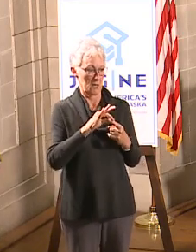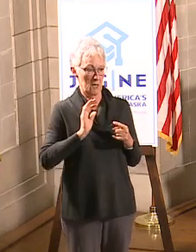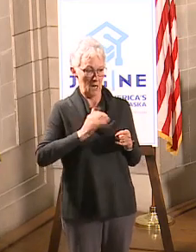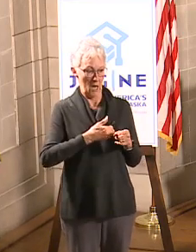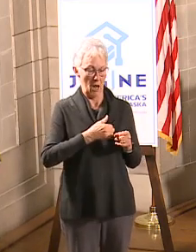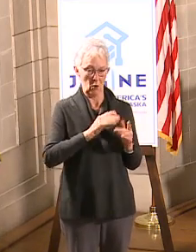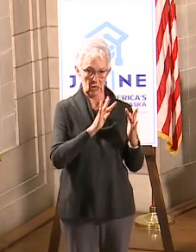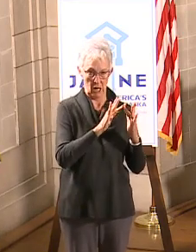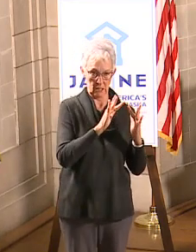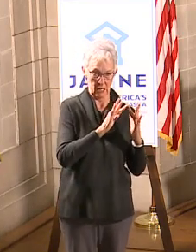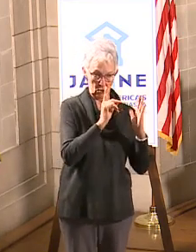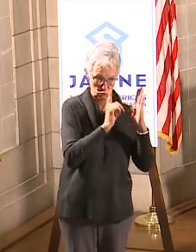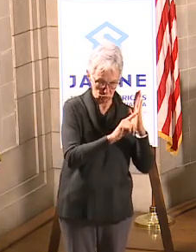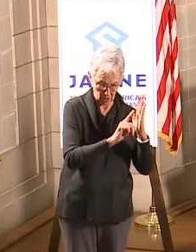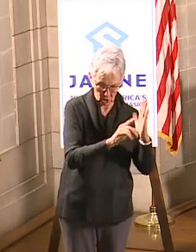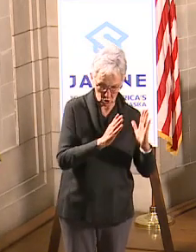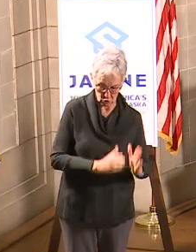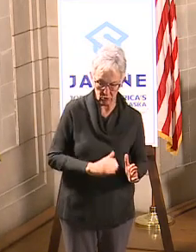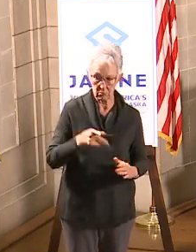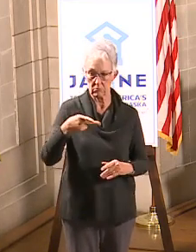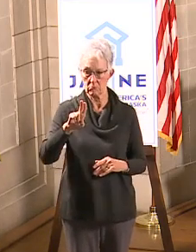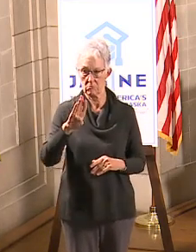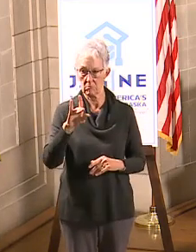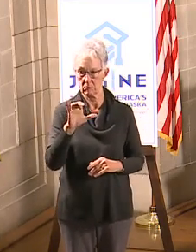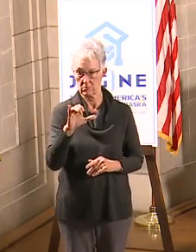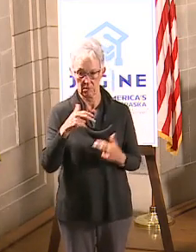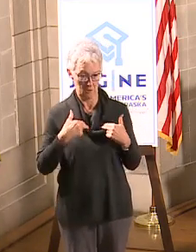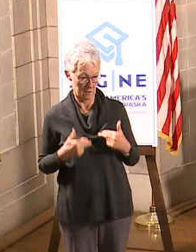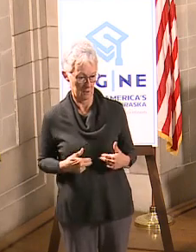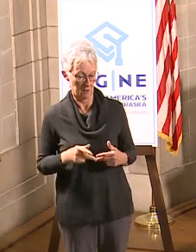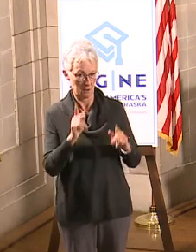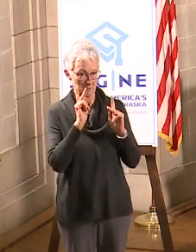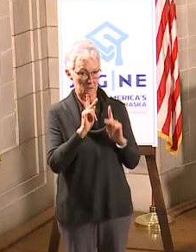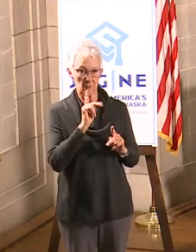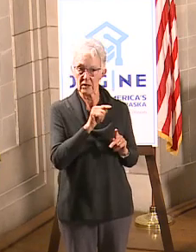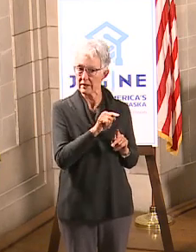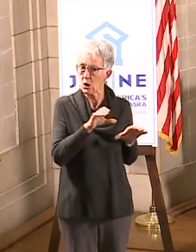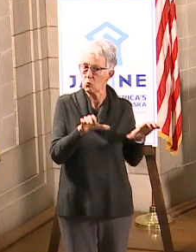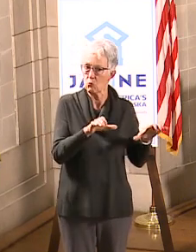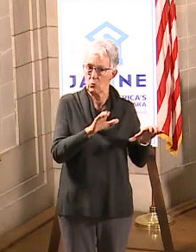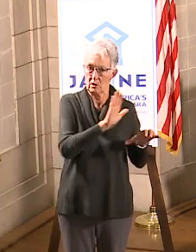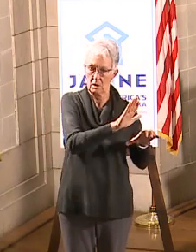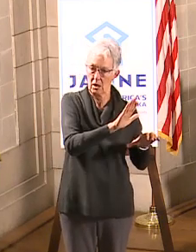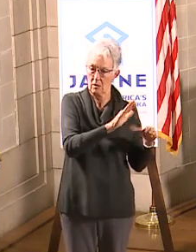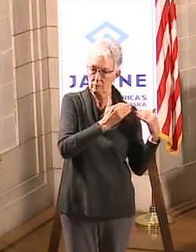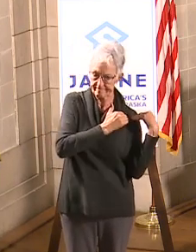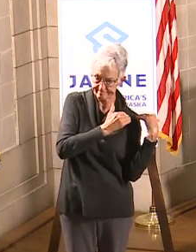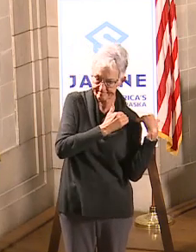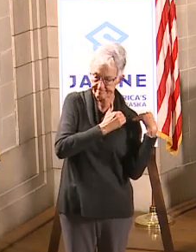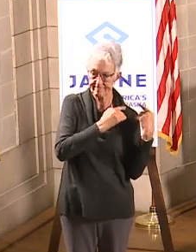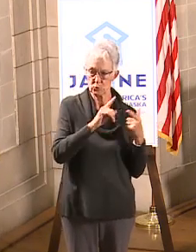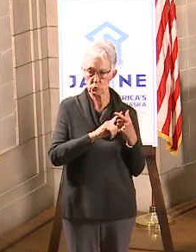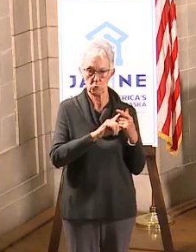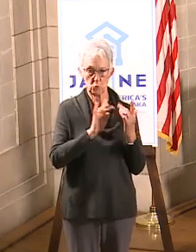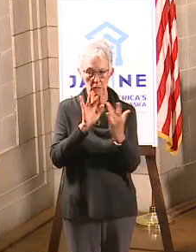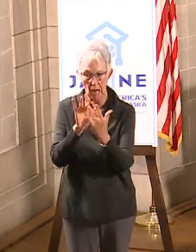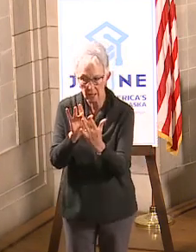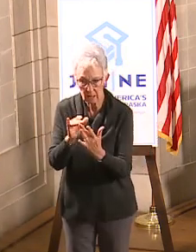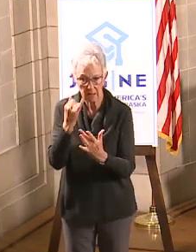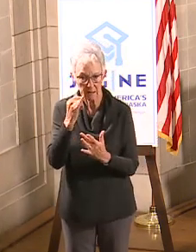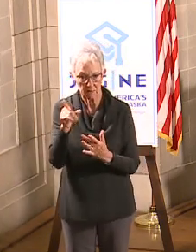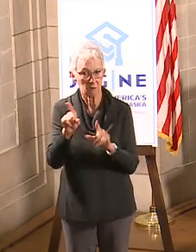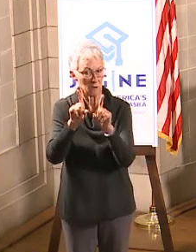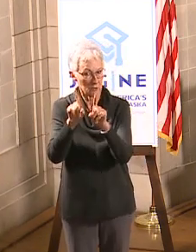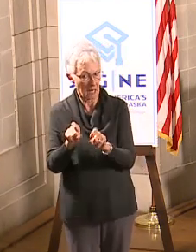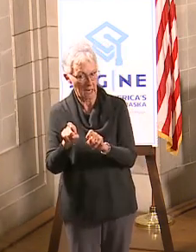people, they are just doing their jobs when they're reaching out to you to tell you to isolate or quarantine if you've tested positive or been exposed.